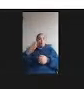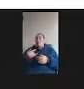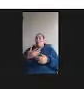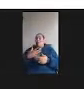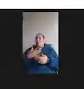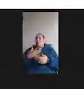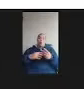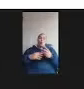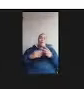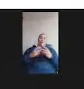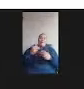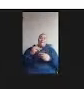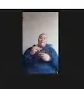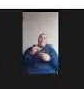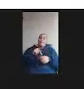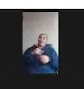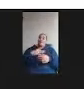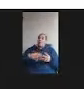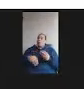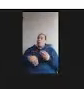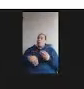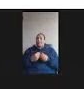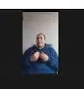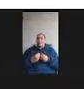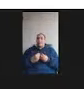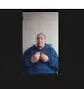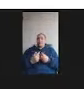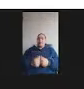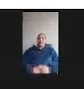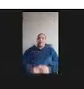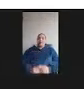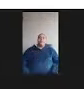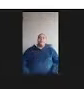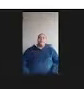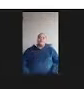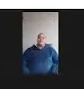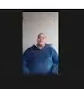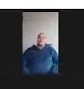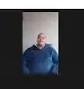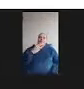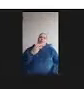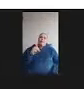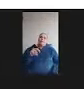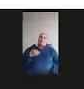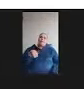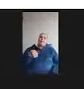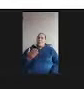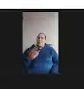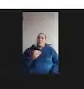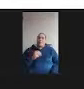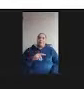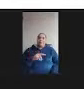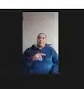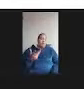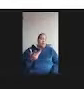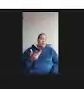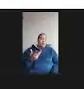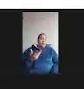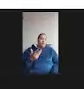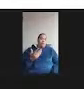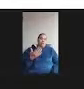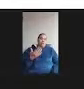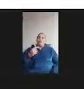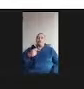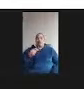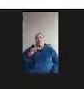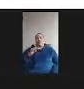has anything to add. Thank you, Mr. Adams. Mr. Javadine, Ms. Peterson. Thank you, Chair. If I may, just with regards